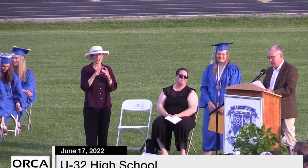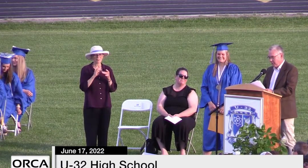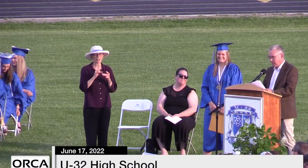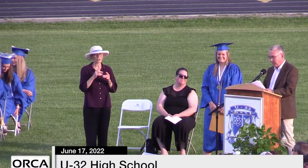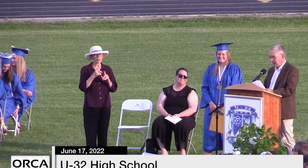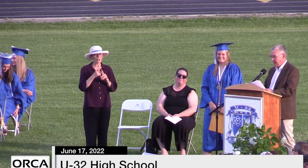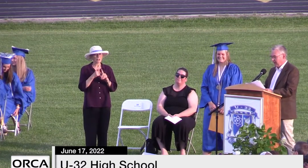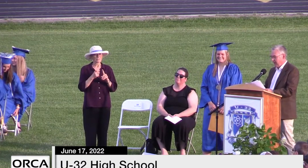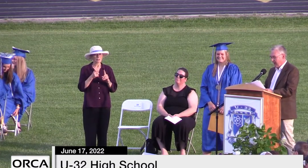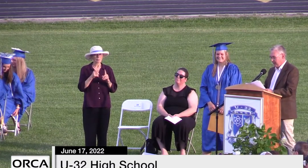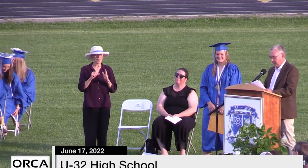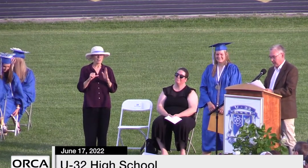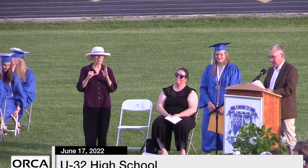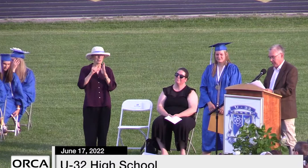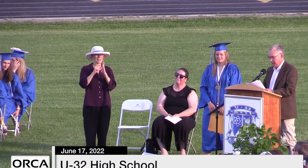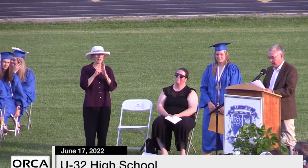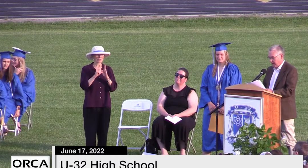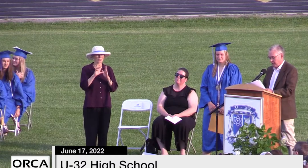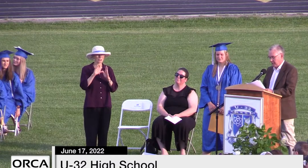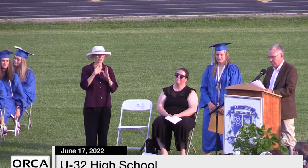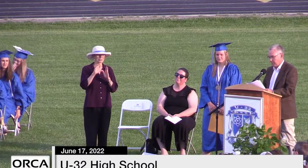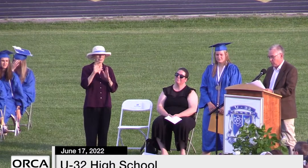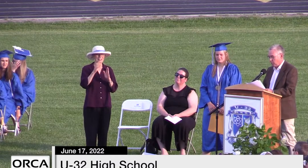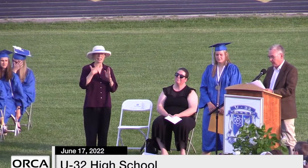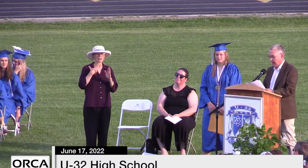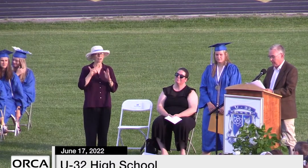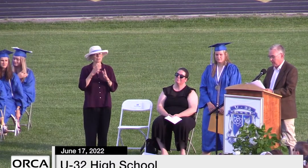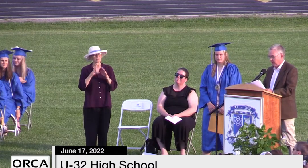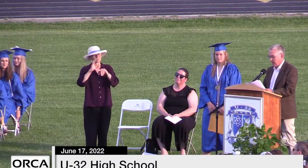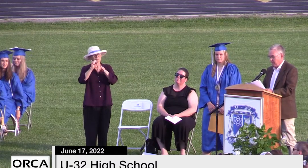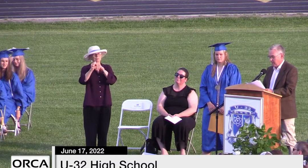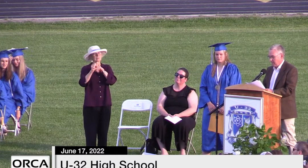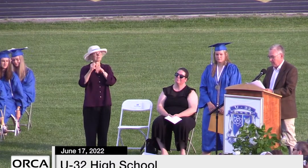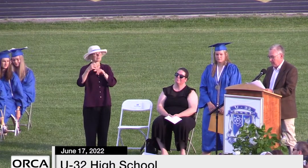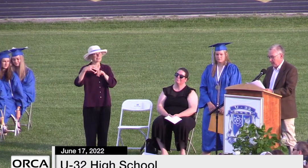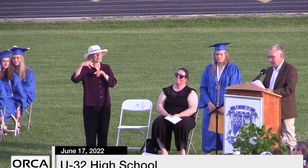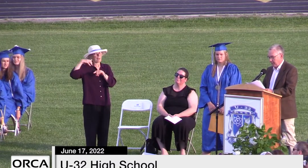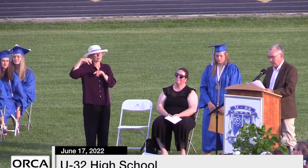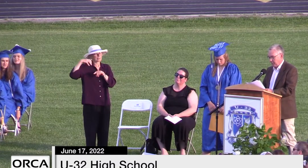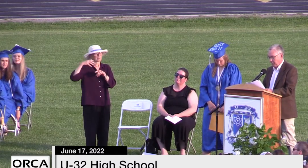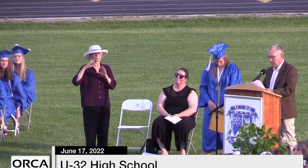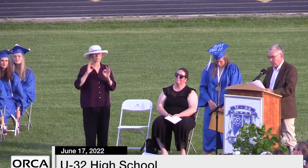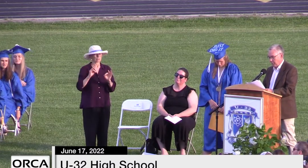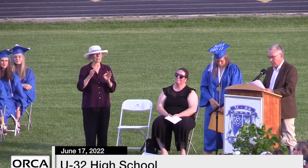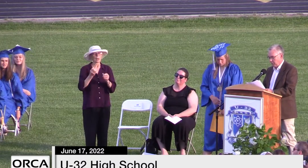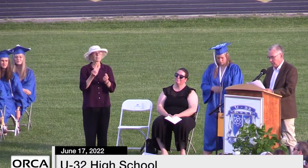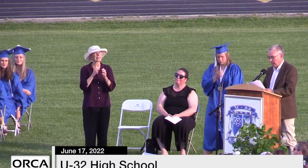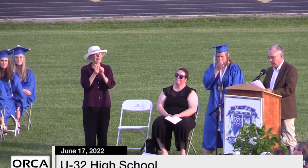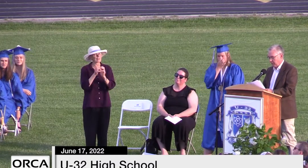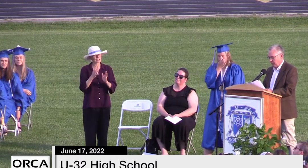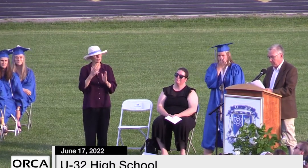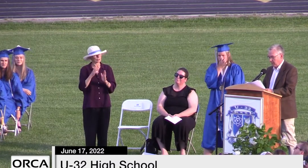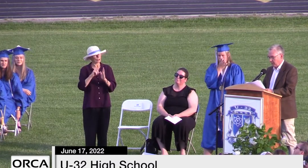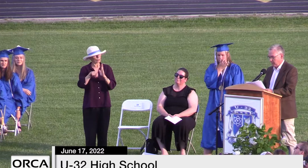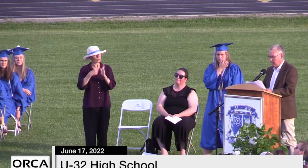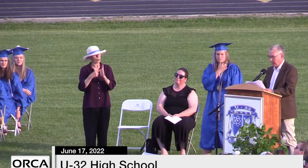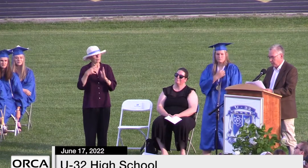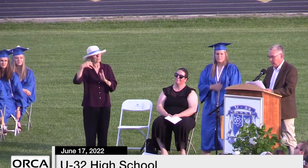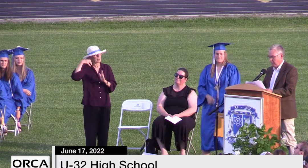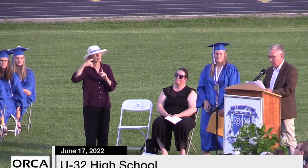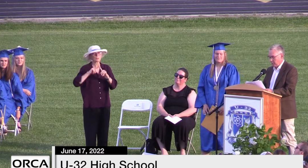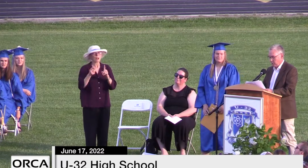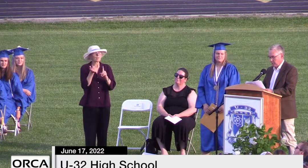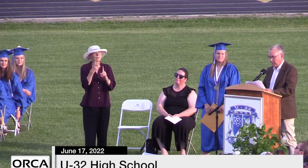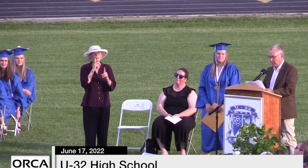From the pinning of her C, Allie excelled at the leadership role of captain. Many athletes are presented with the role of captain, yet